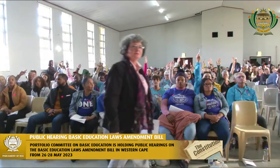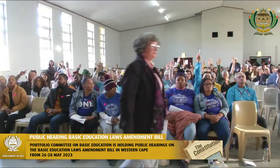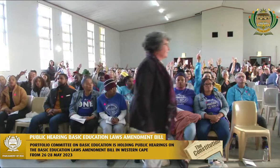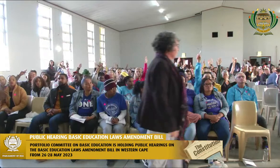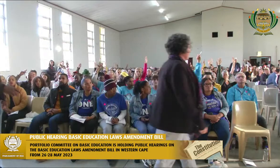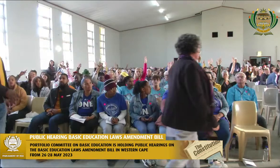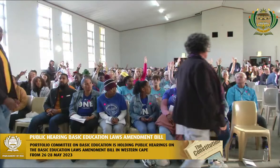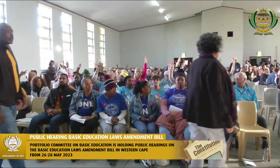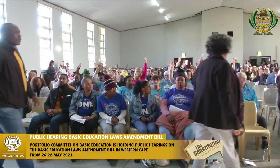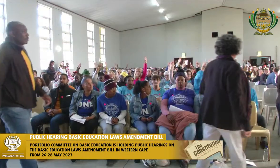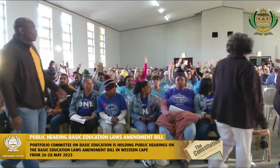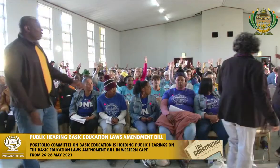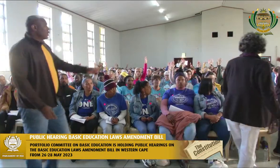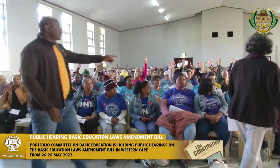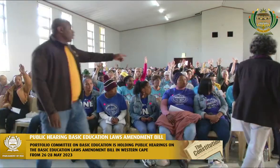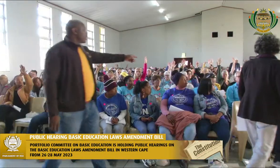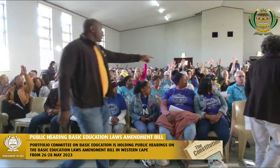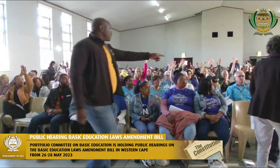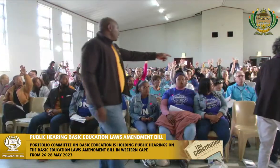Two.